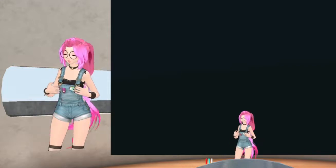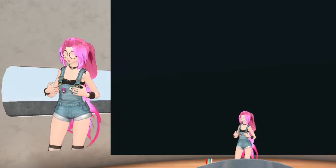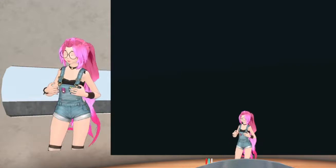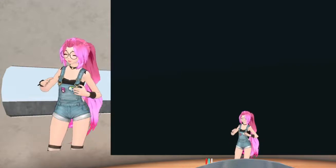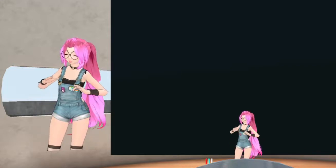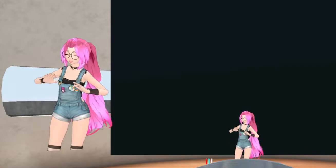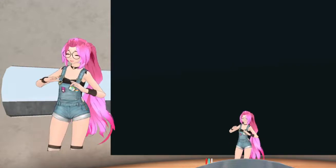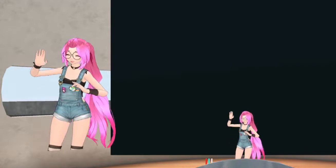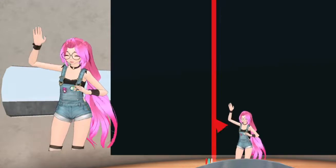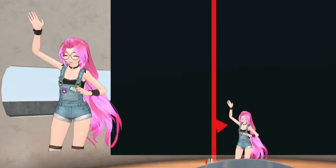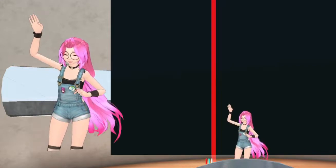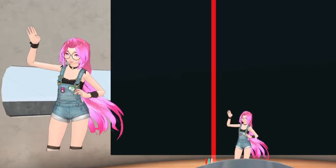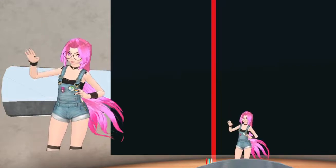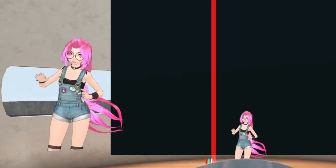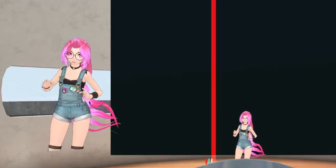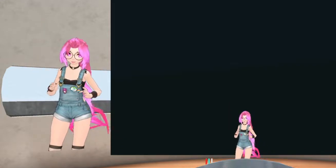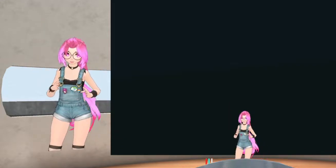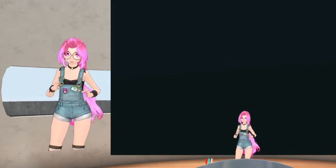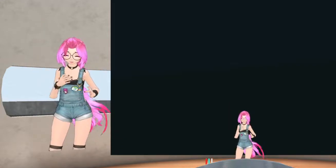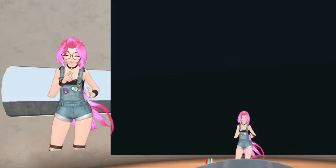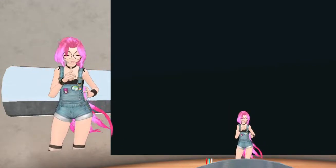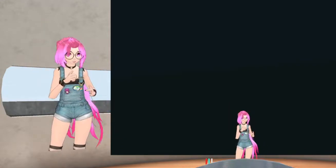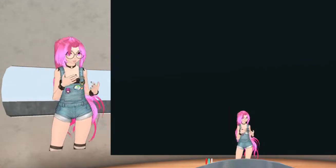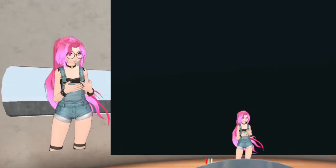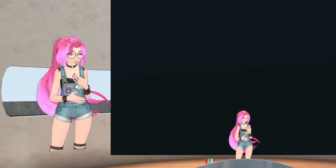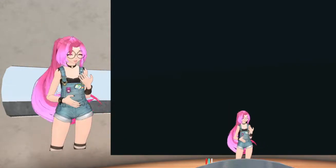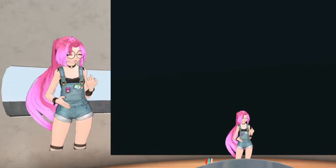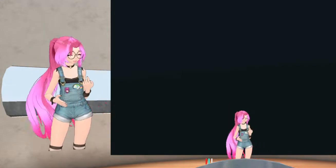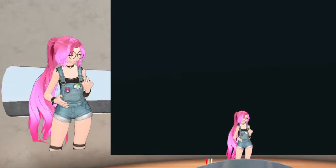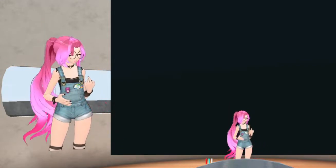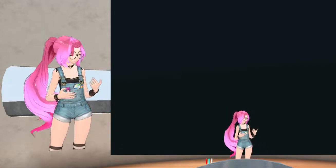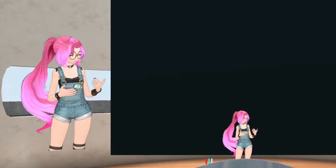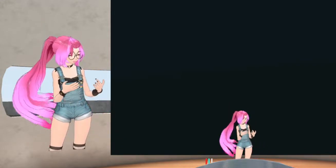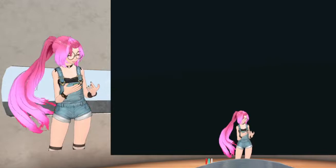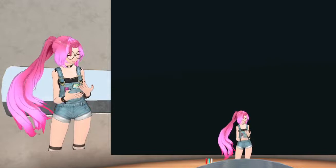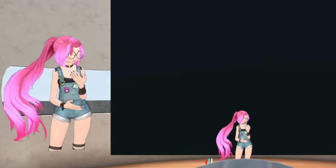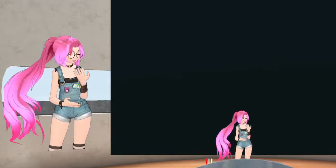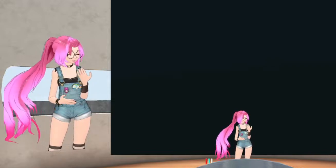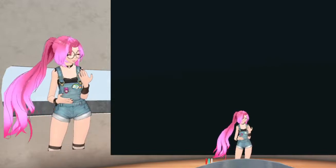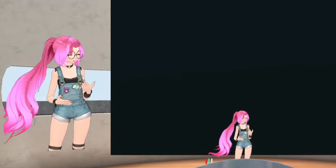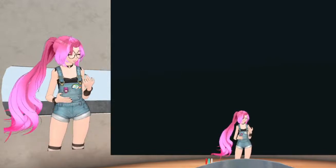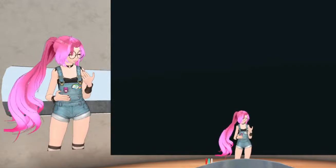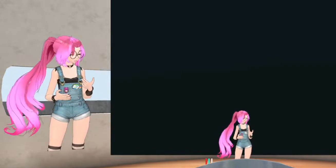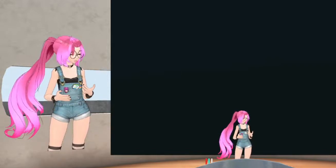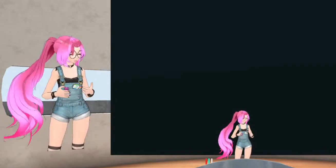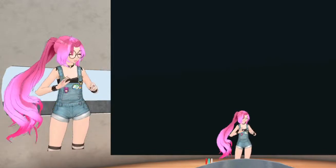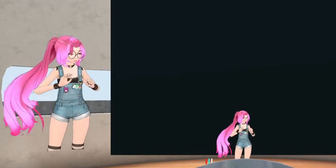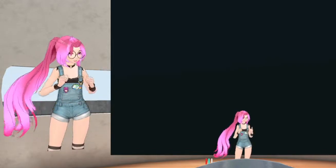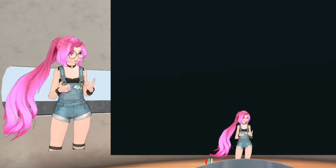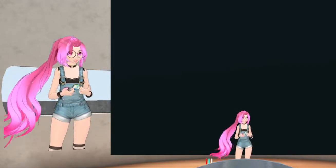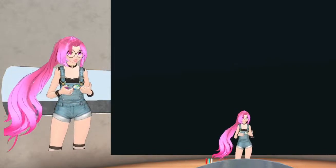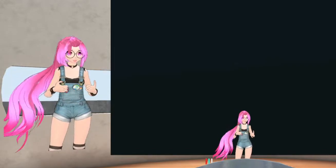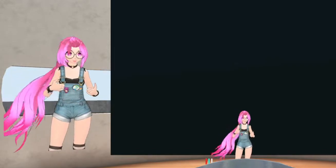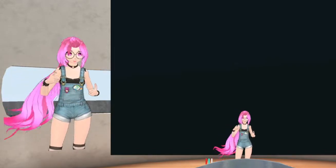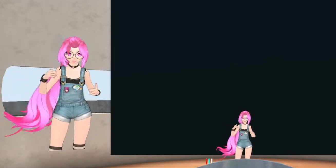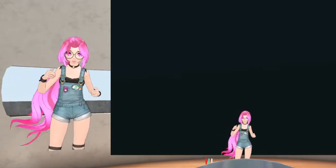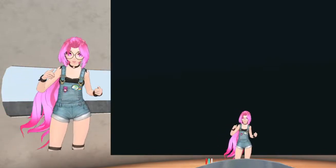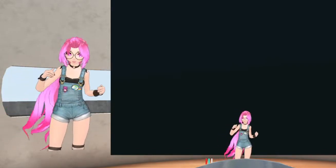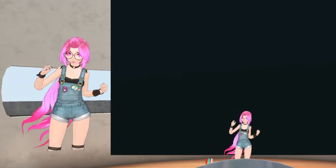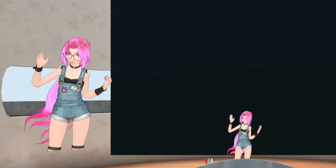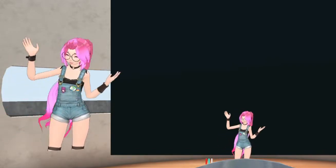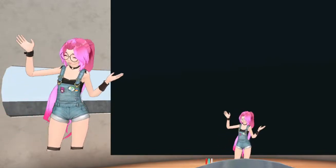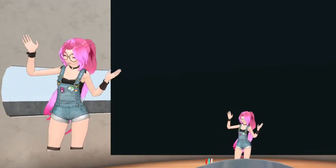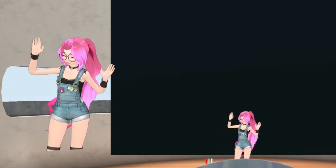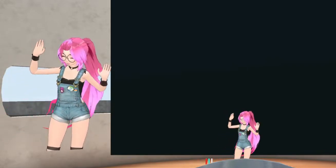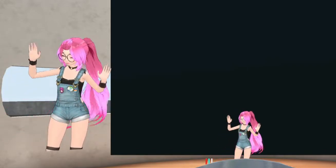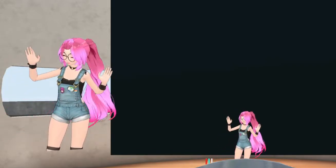I will. So if I could see some hands of who here is new. So if this is maybe your first, second, or third class, if you're feeling